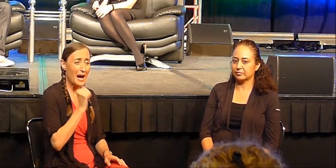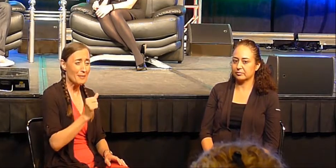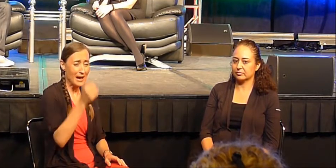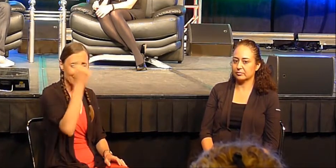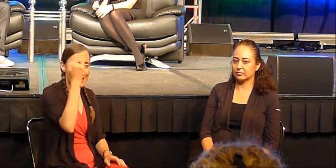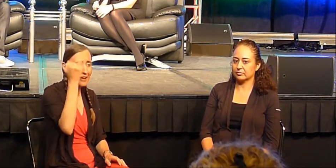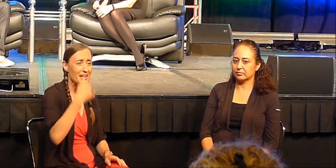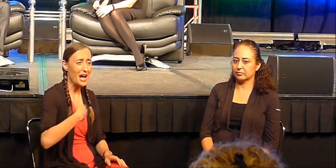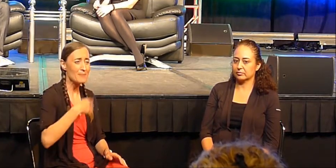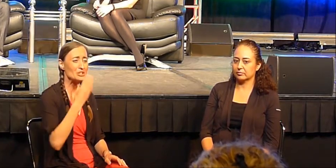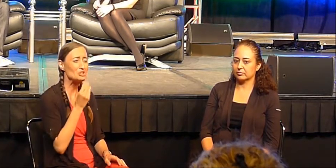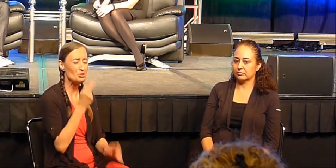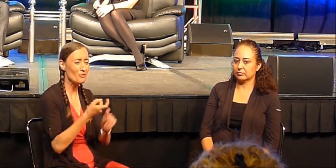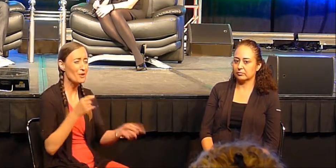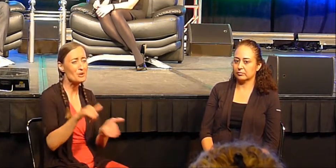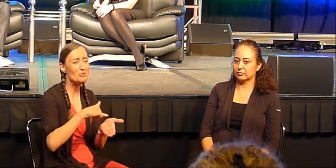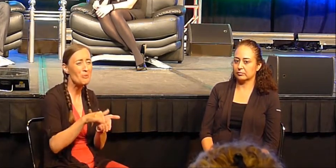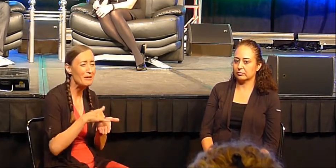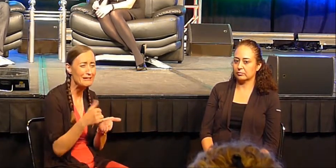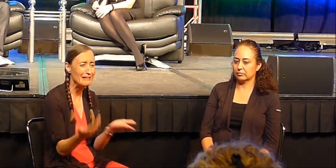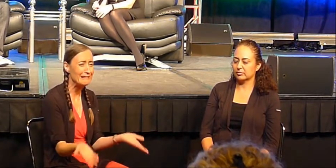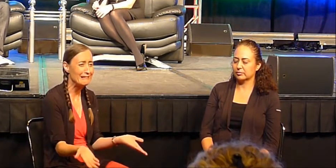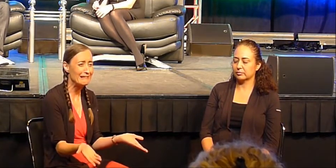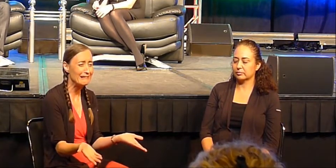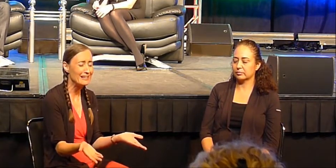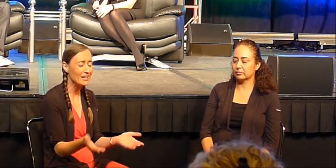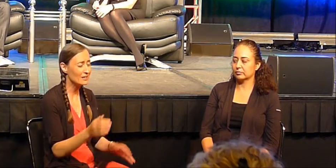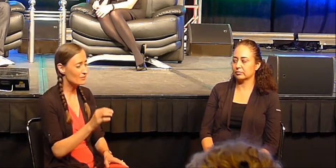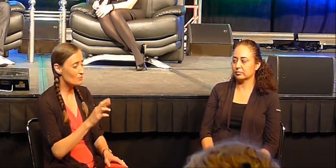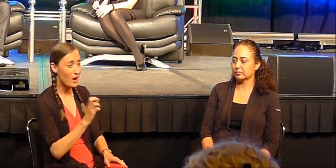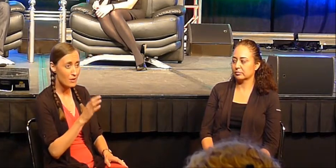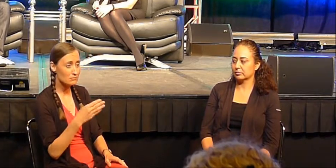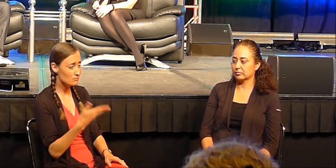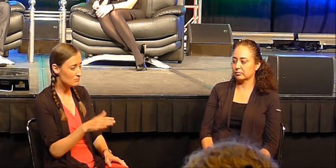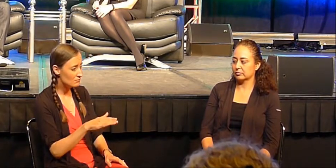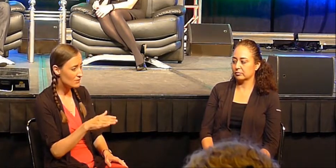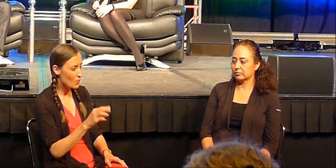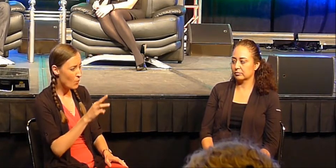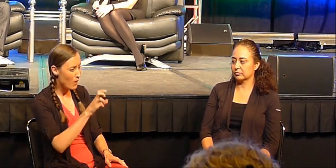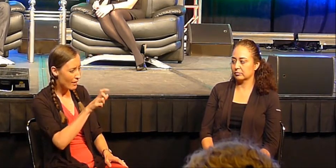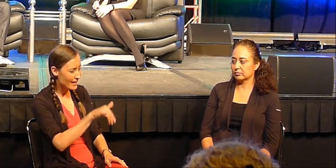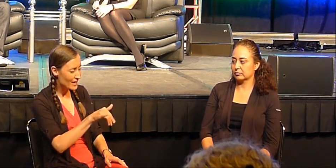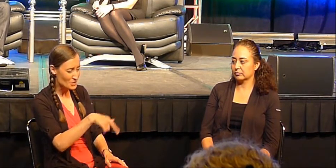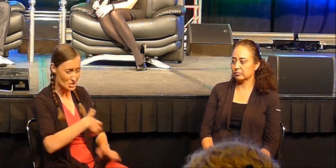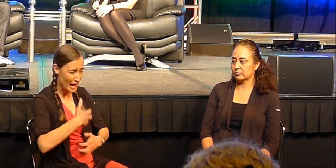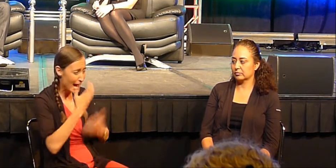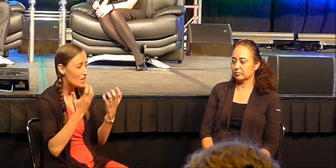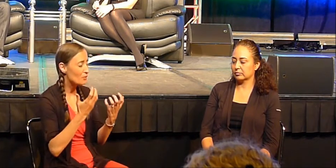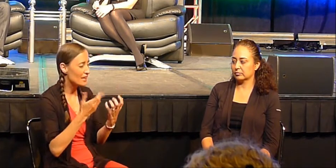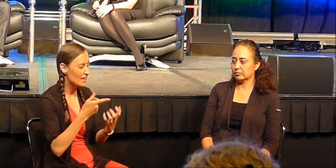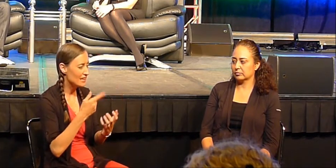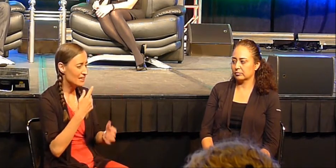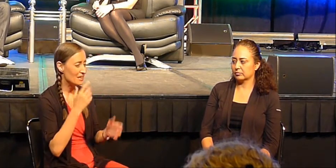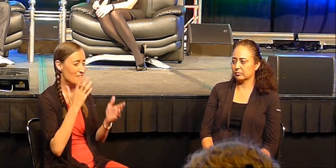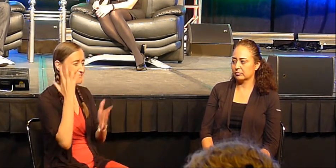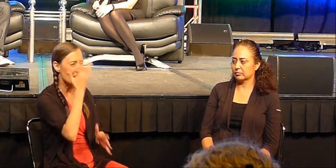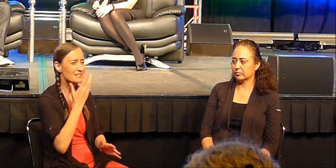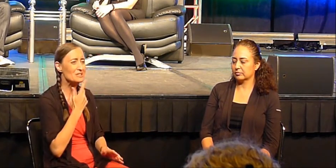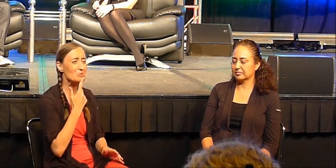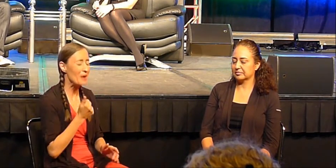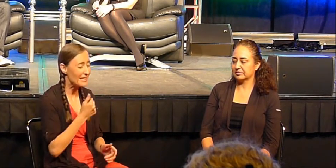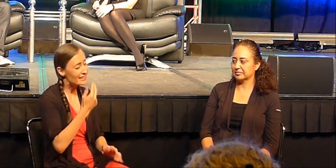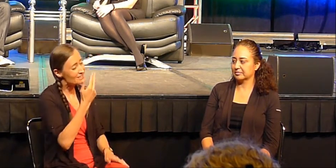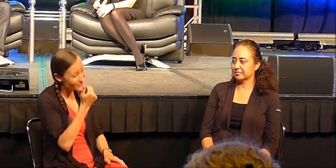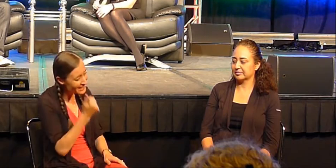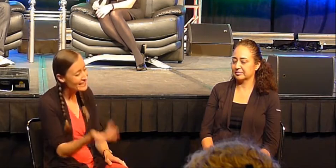mean, but Rob said to him, but Wally, when you get angry, your face goes red and it's